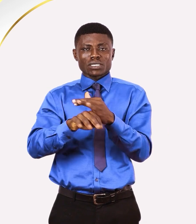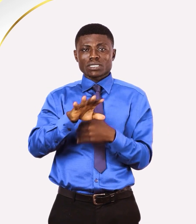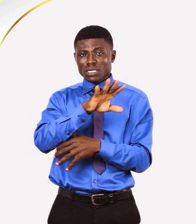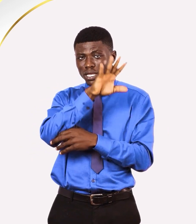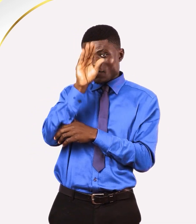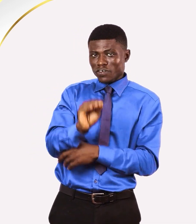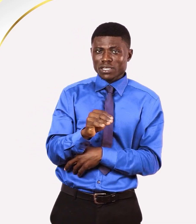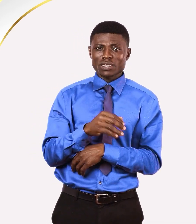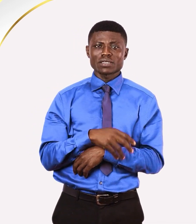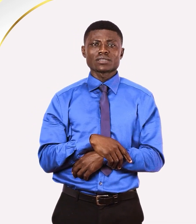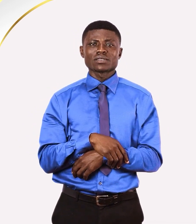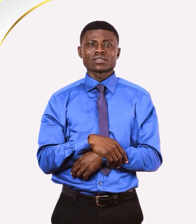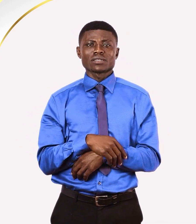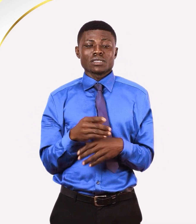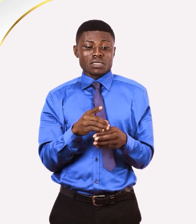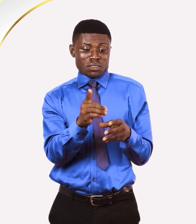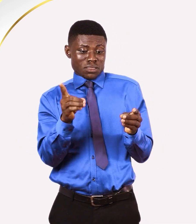Africa.